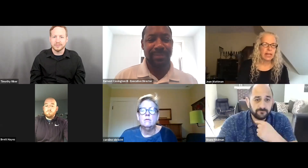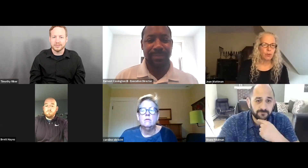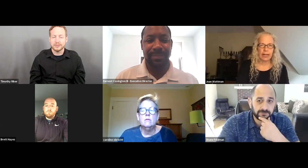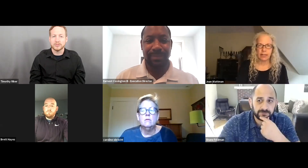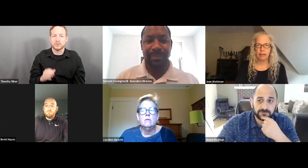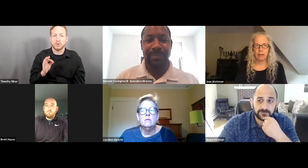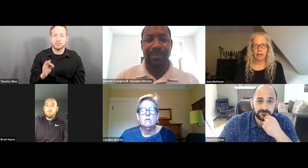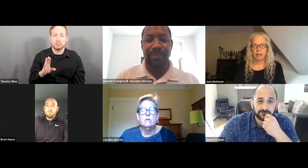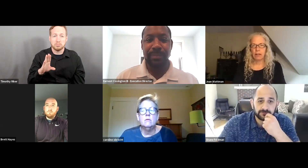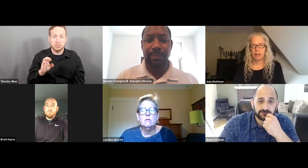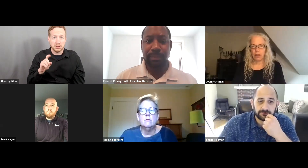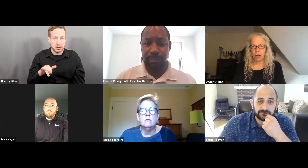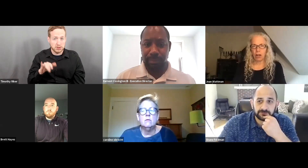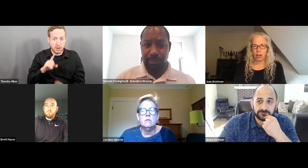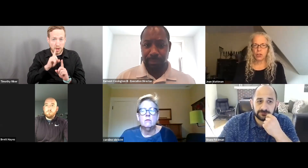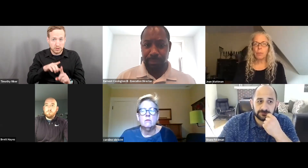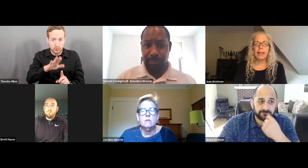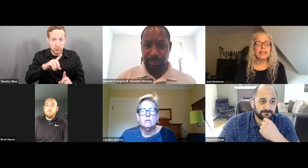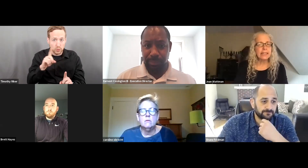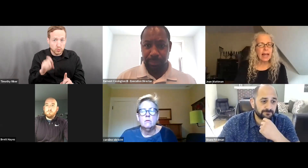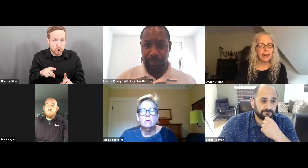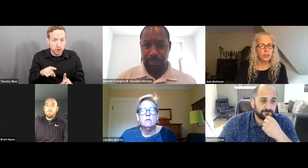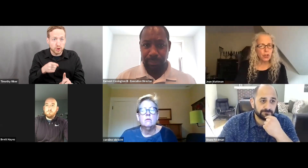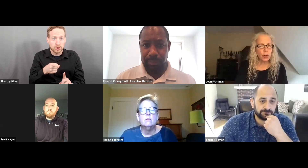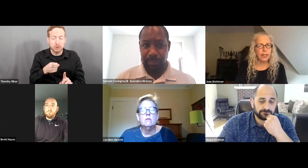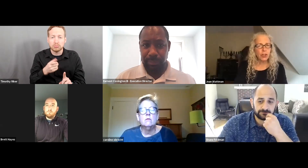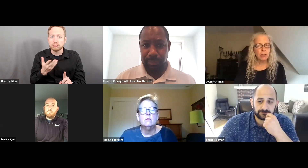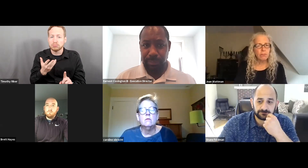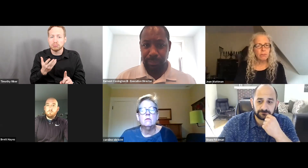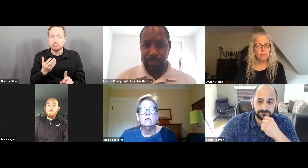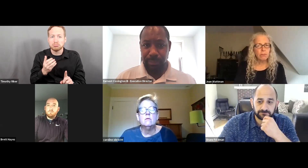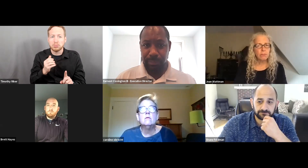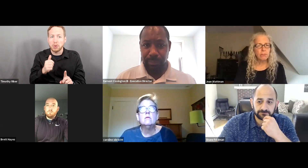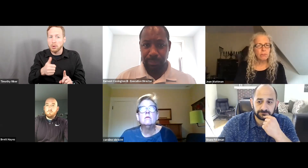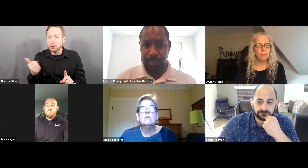Tim's saying great. So Betsy, does that answer your question?